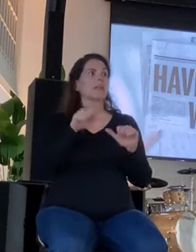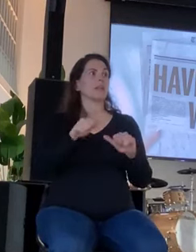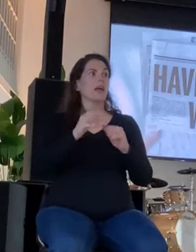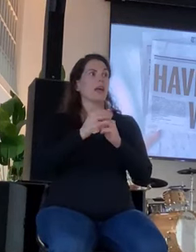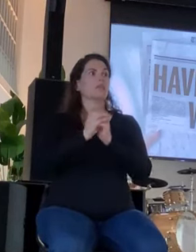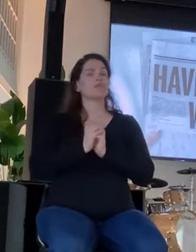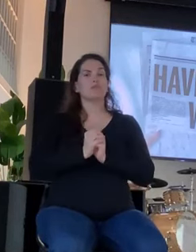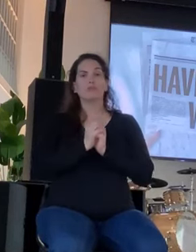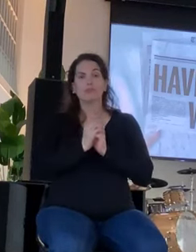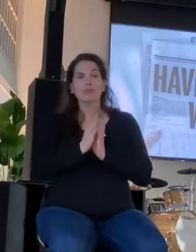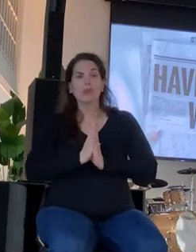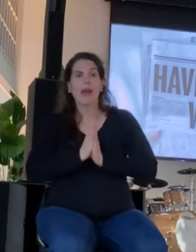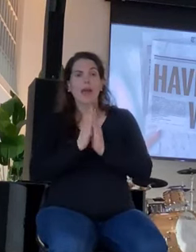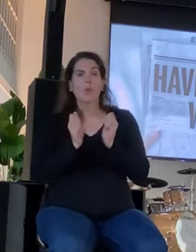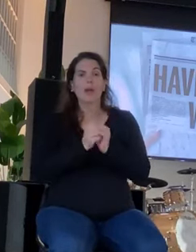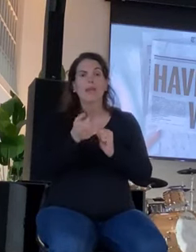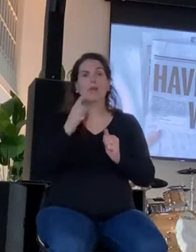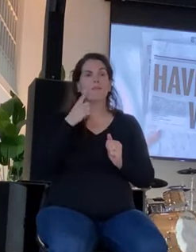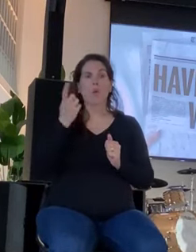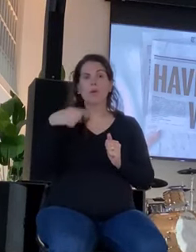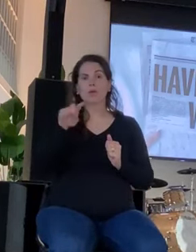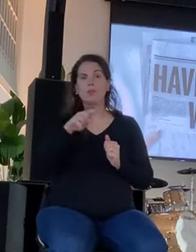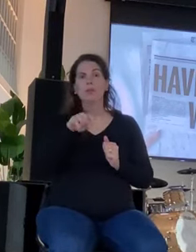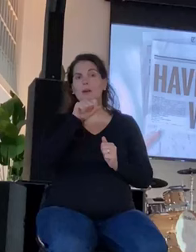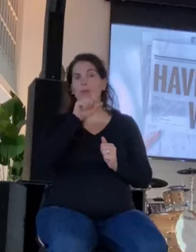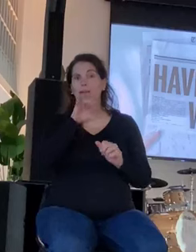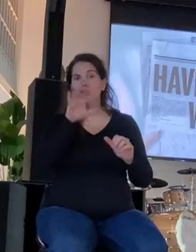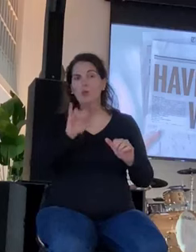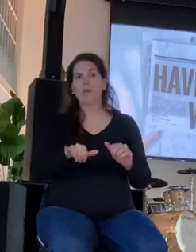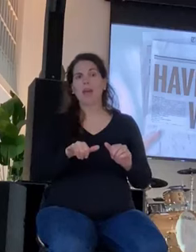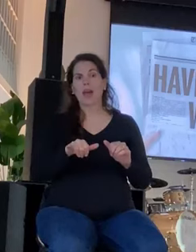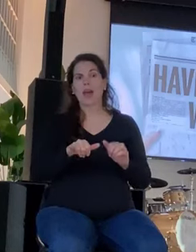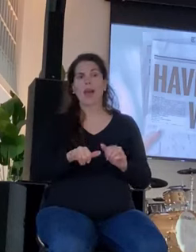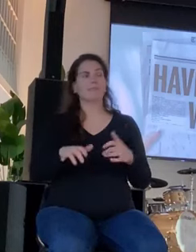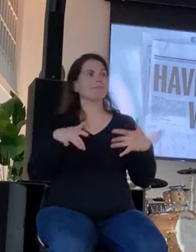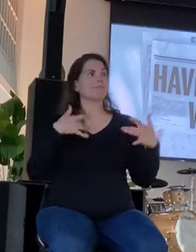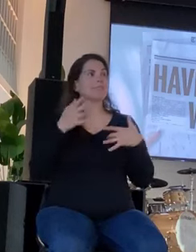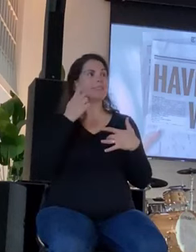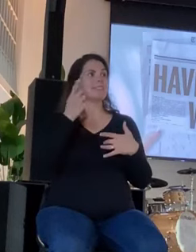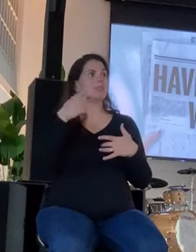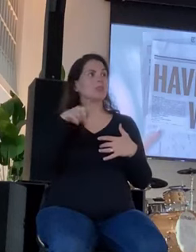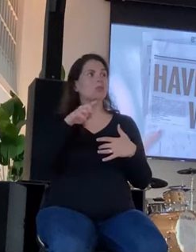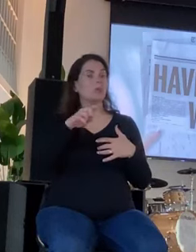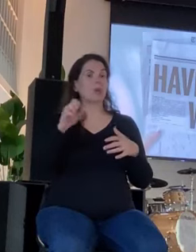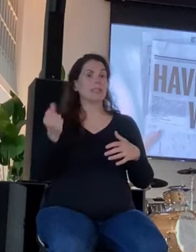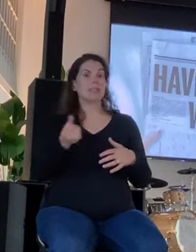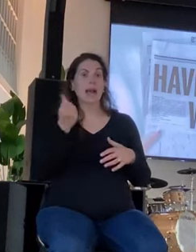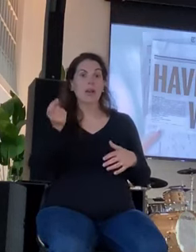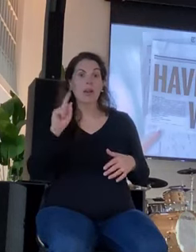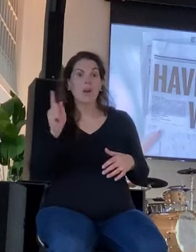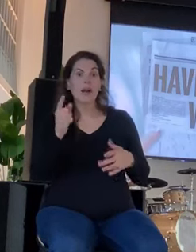pray with or for you, please come forward. We'd love to do that. And I can't wait to see you Saturday.